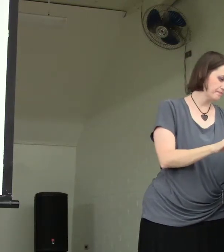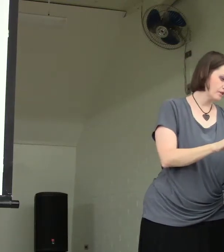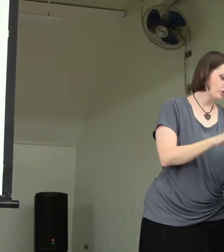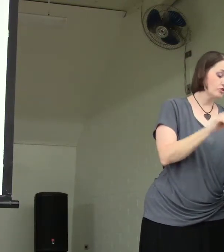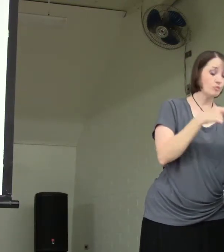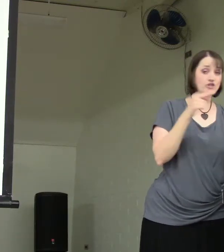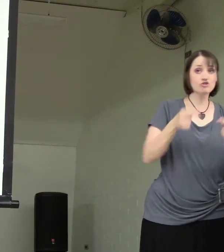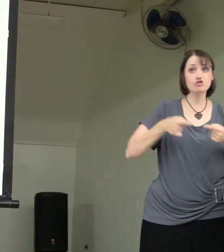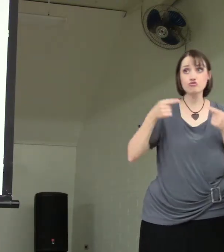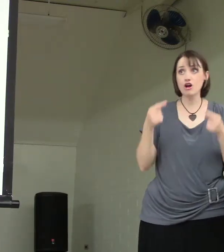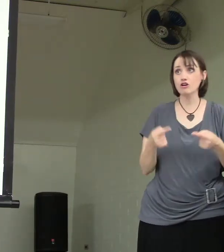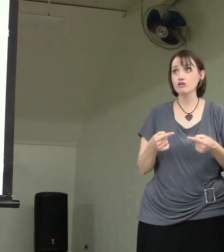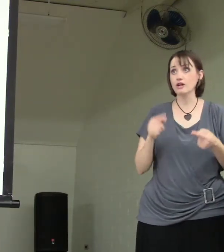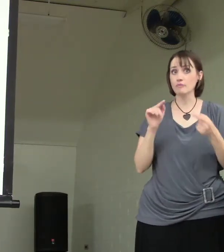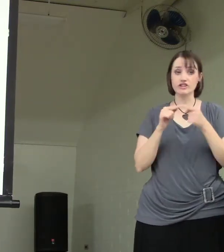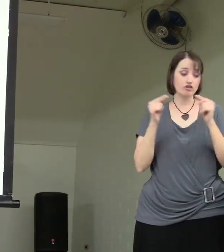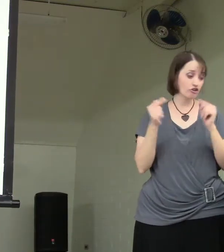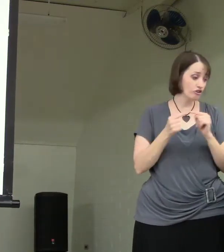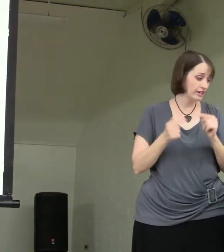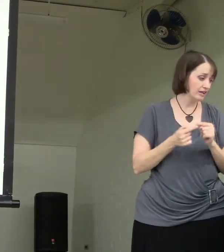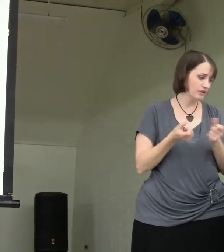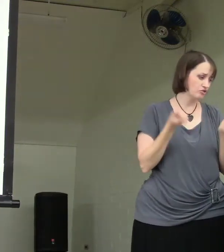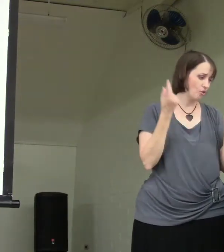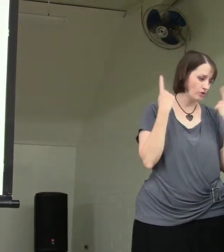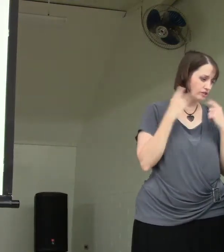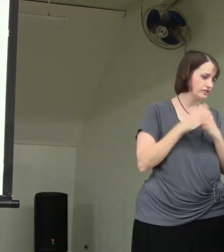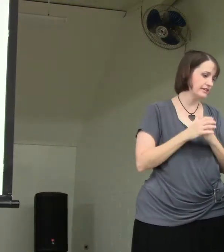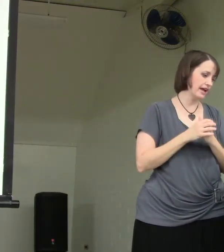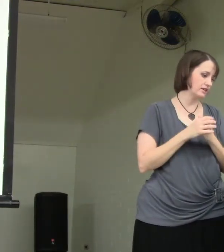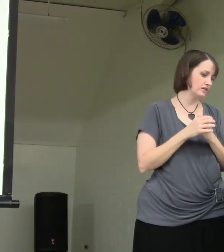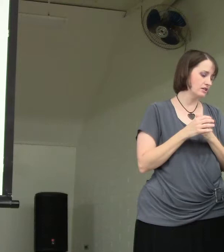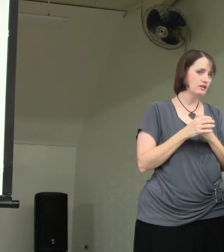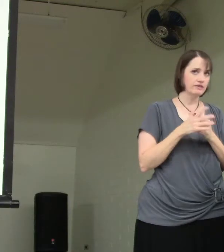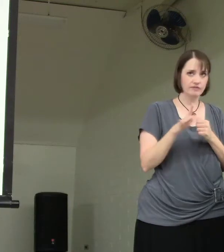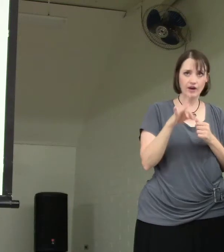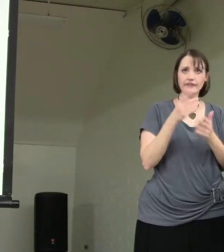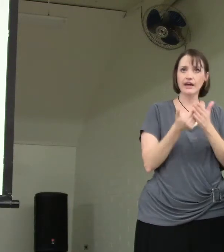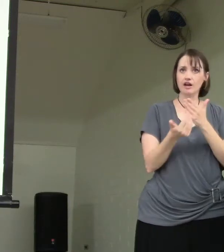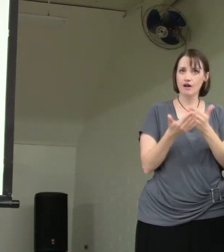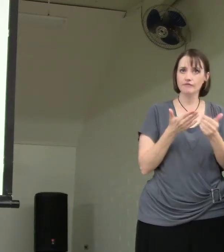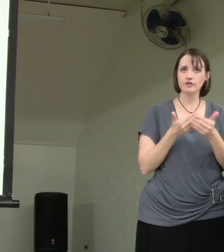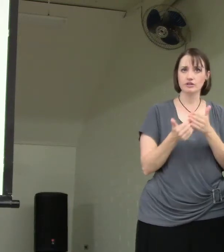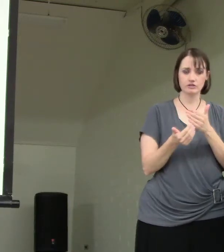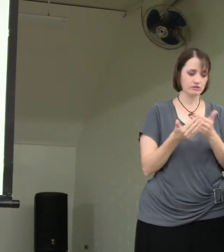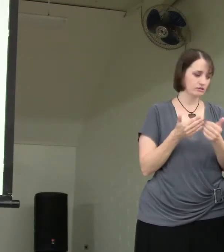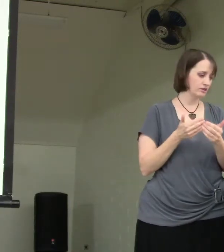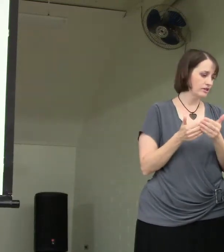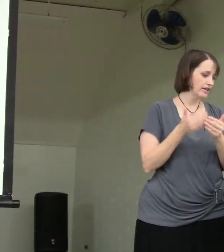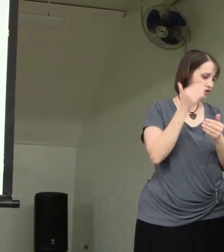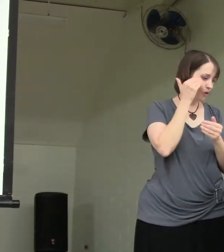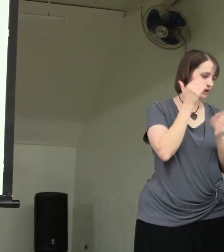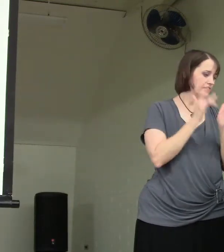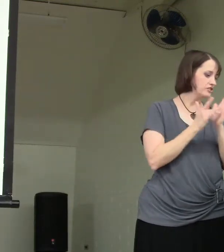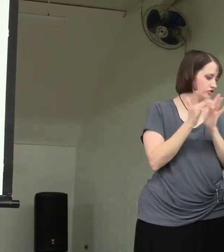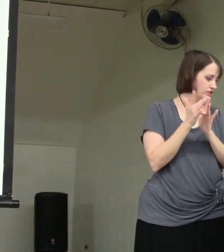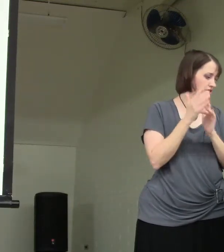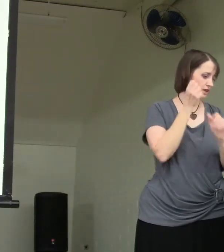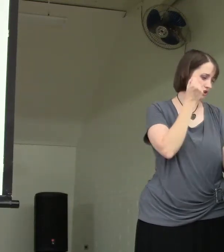So when you struggle and when you're hurting and when you don't understand, find that comfort in knowing that Jesus understands.